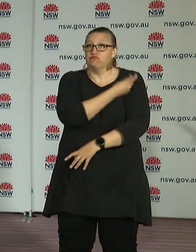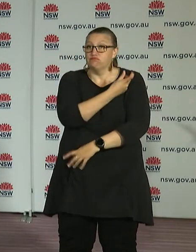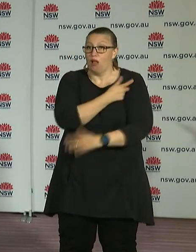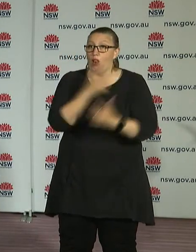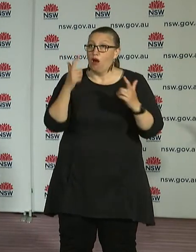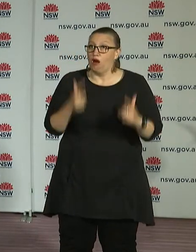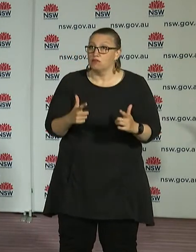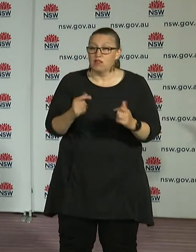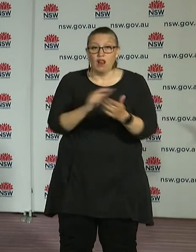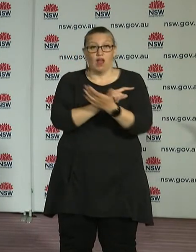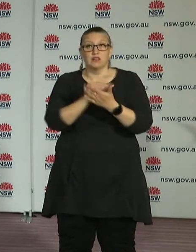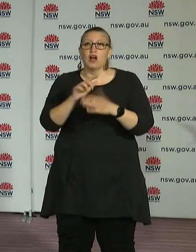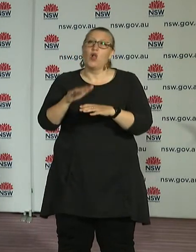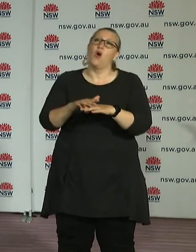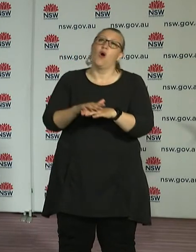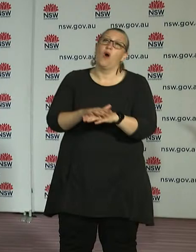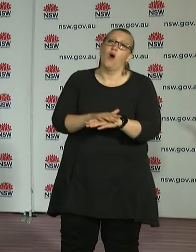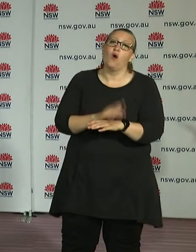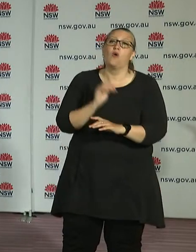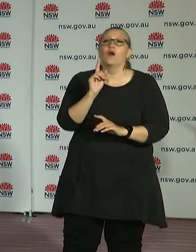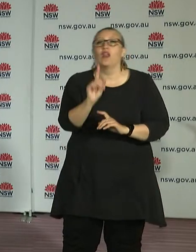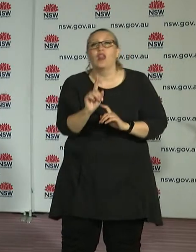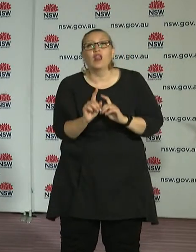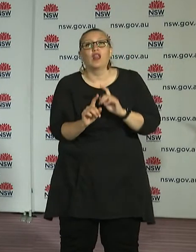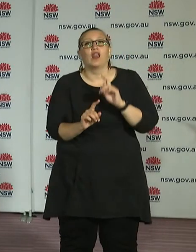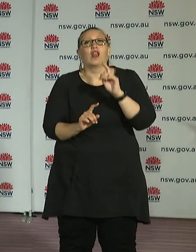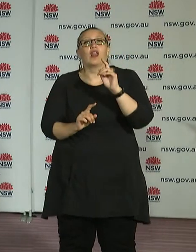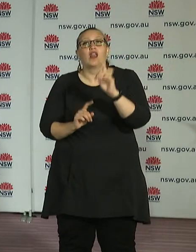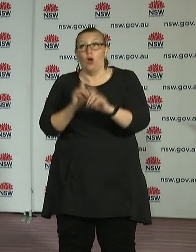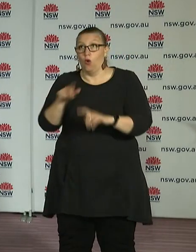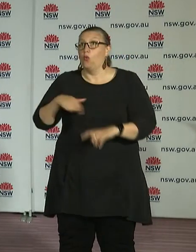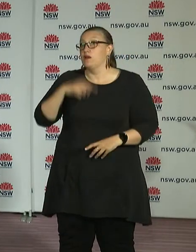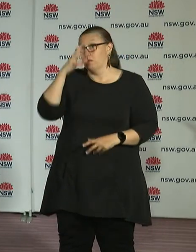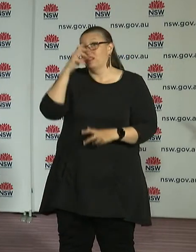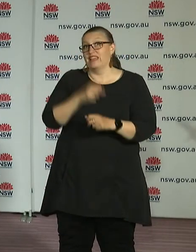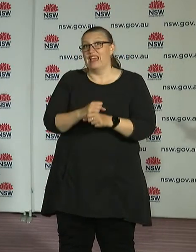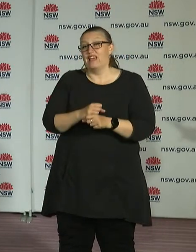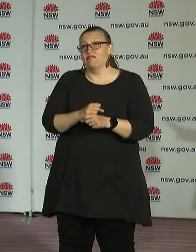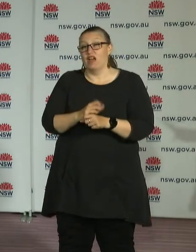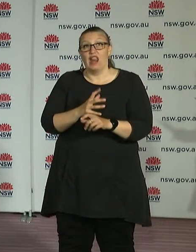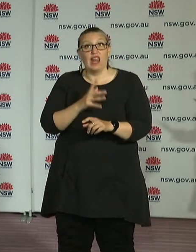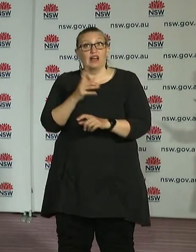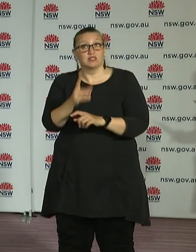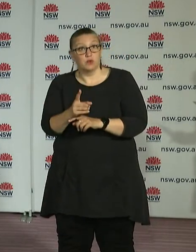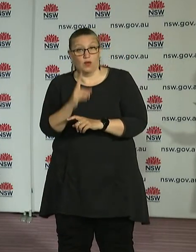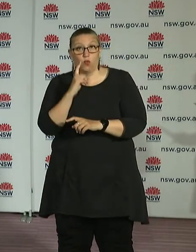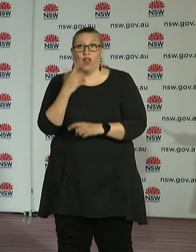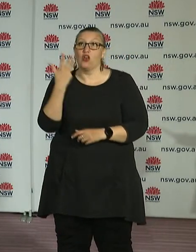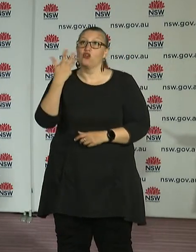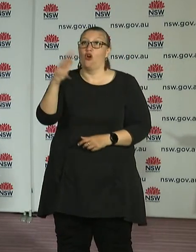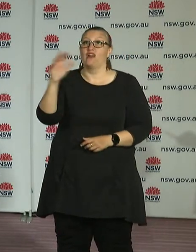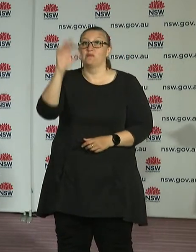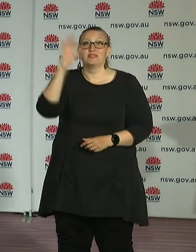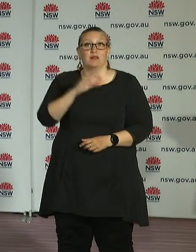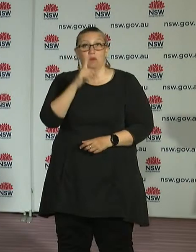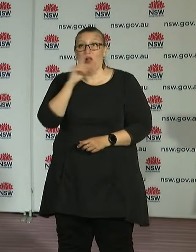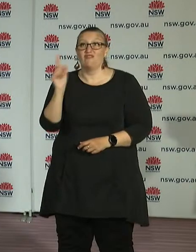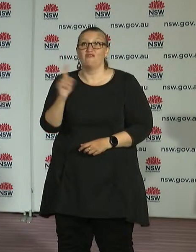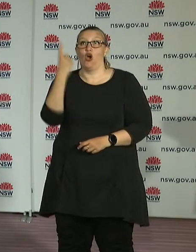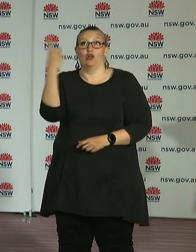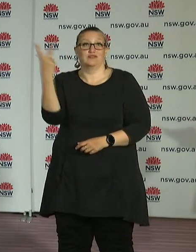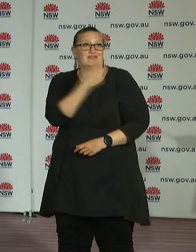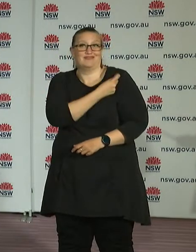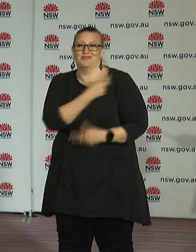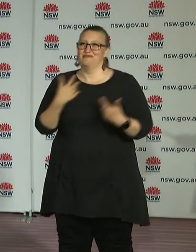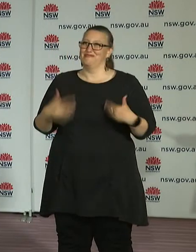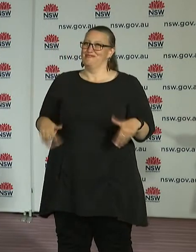90% by the end of next week in first dose, and we encourage everybody to come forward and get vaccinated. Don't miss out on all those things you want to do, and also please make